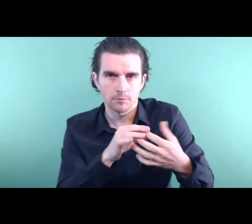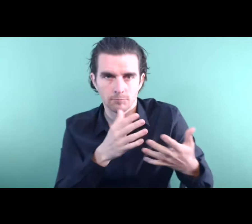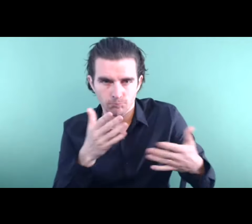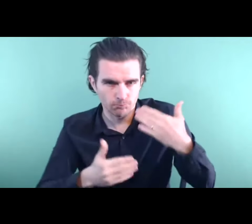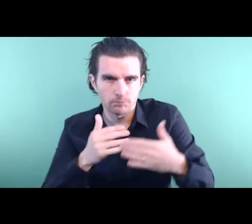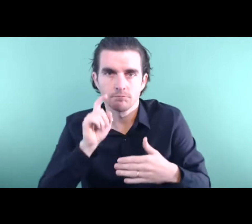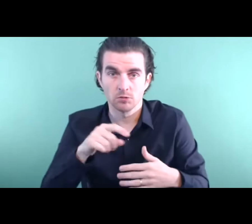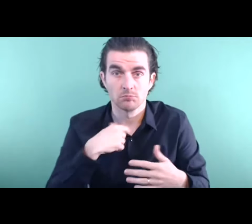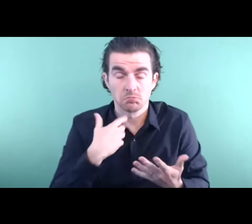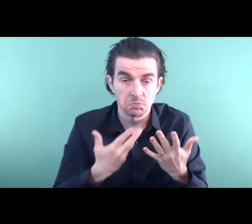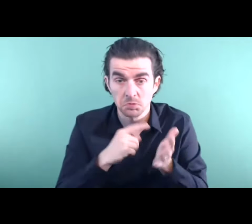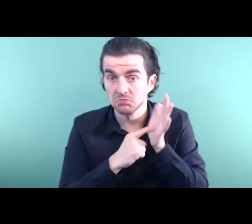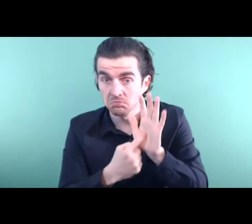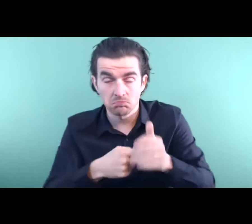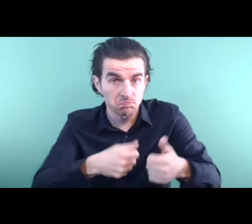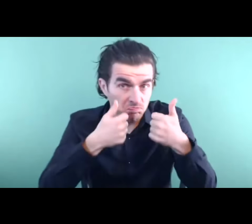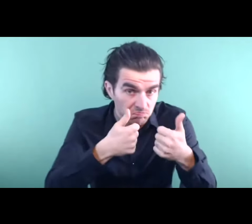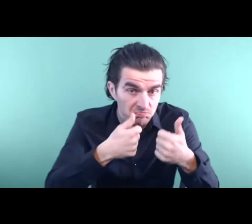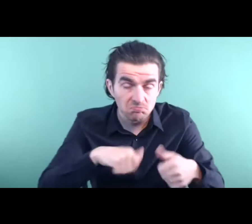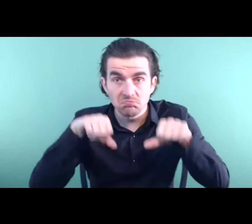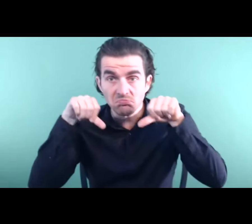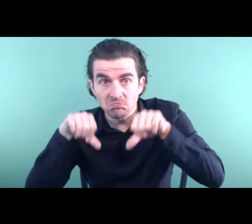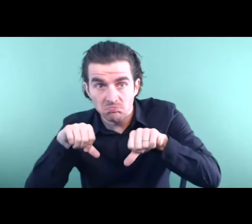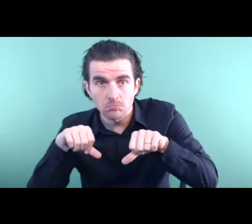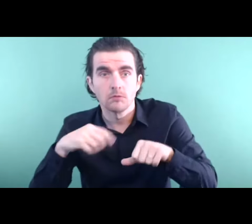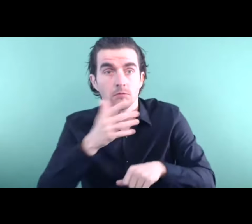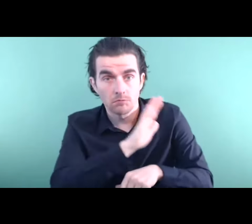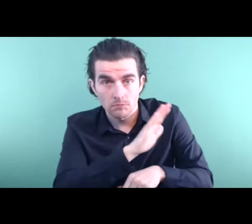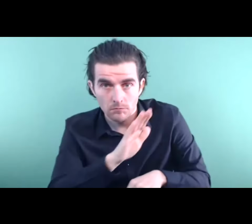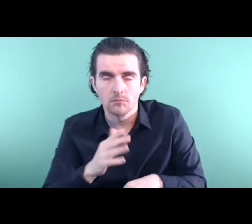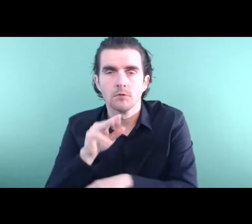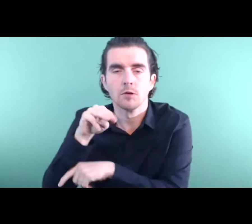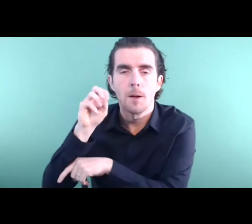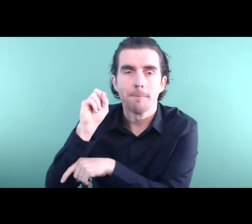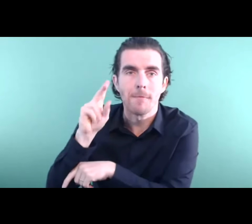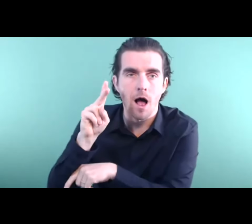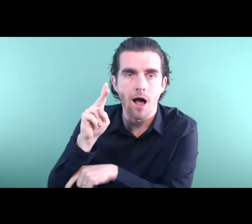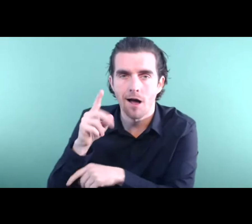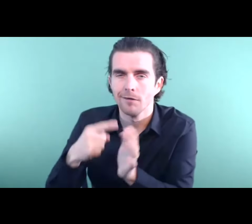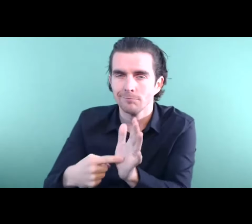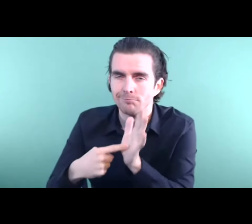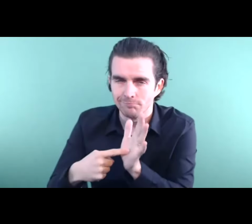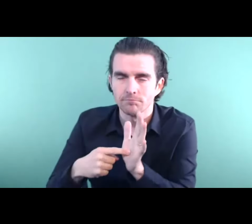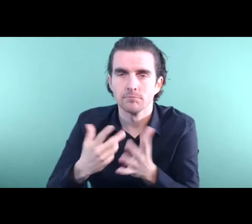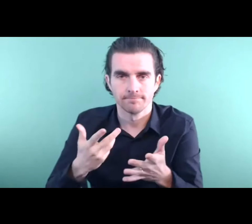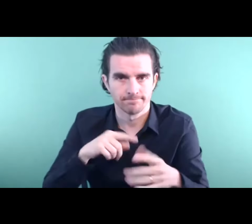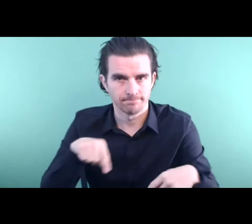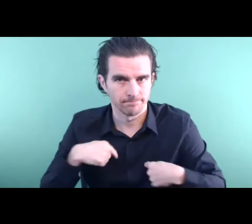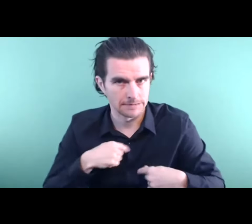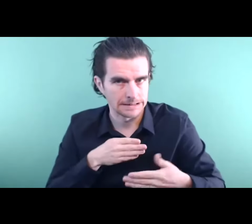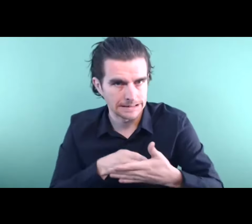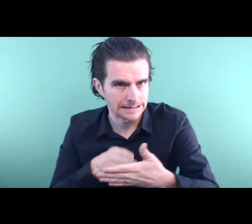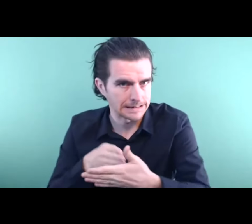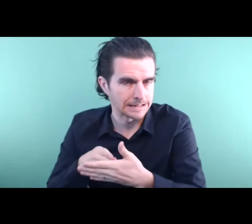the different actors doing research on disability. And actually, I think that that relationship helped us to not only deliver